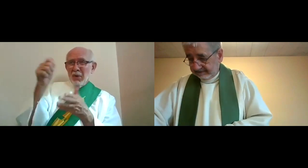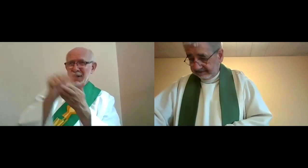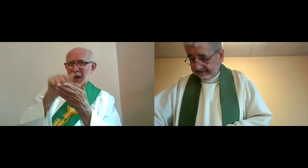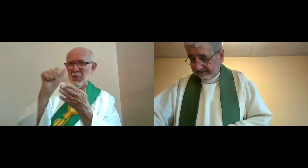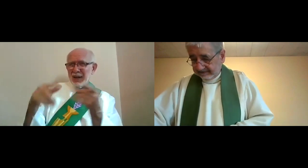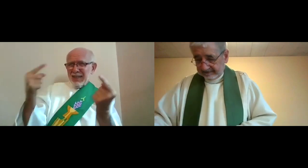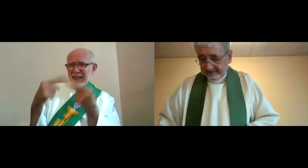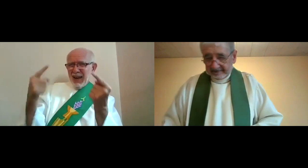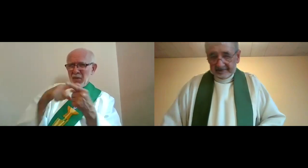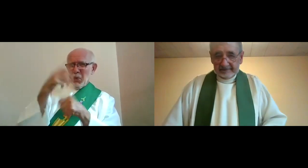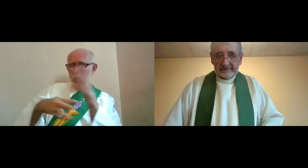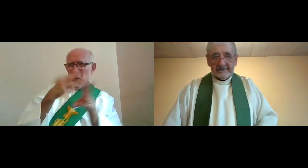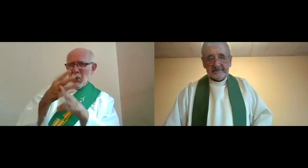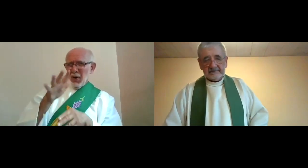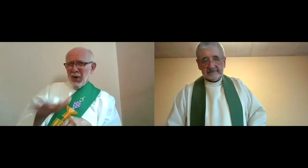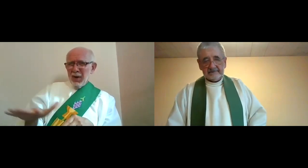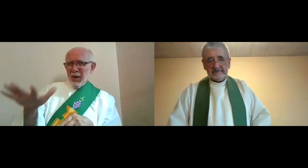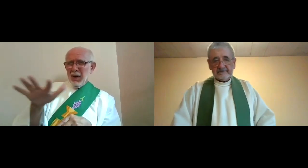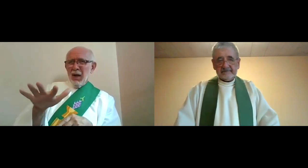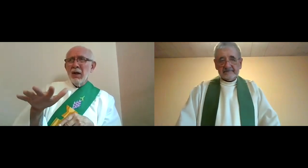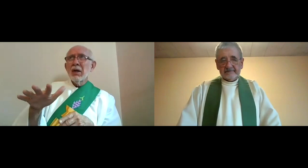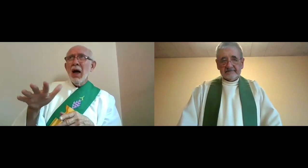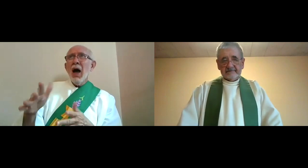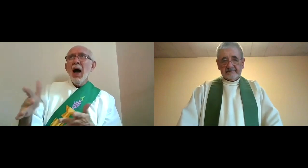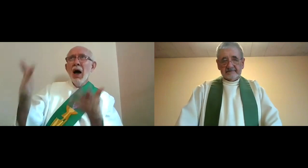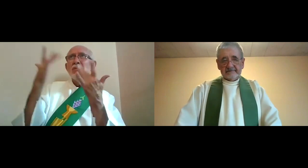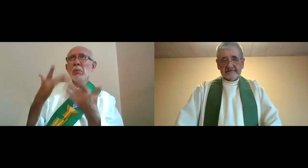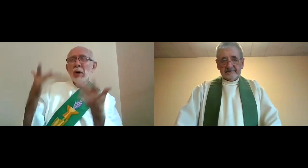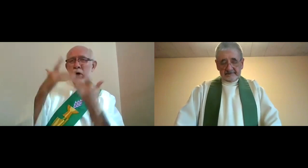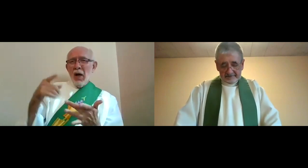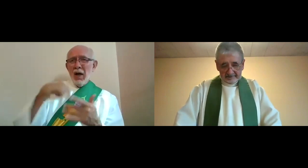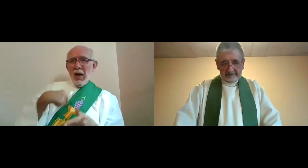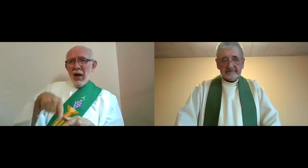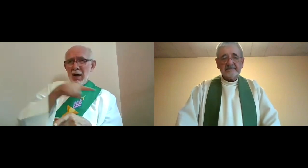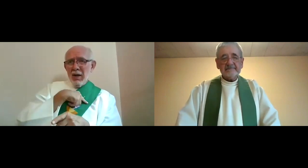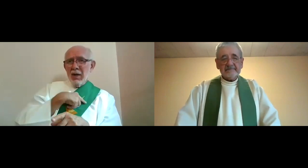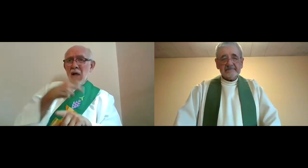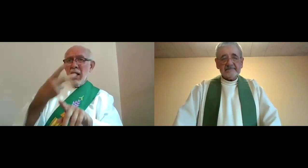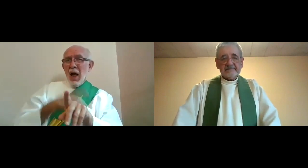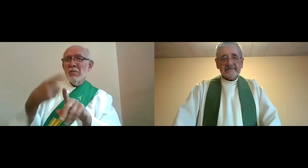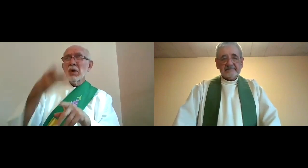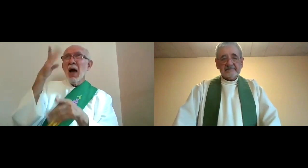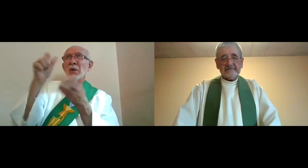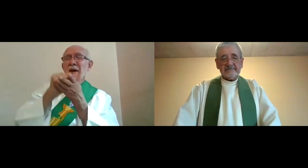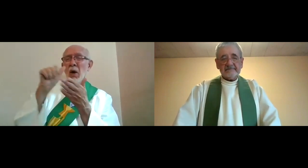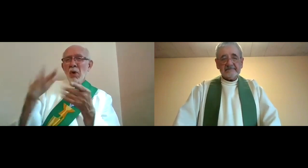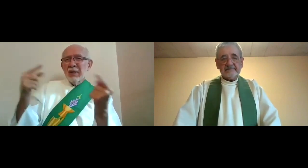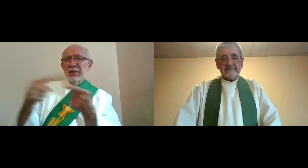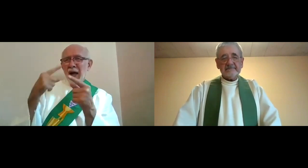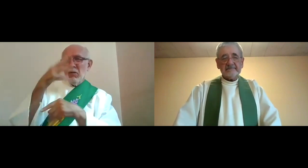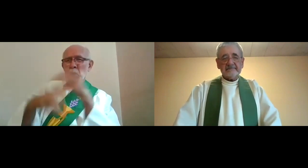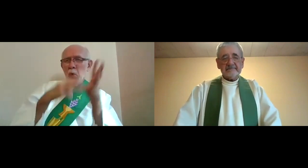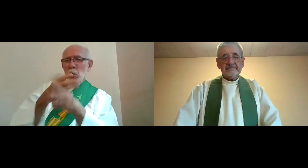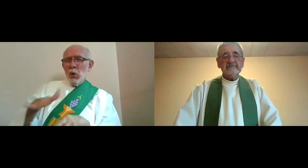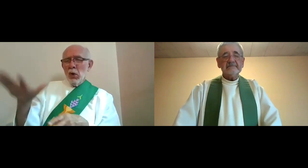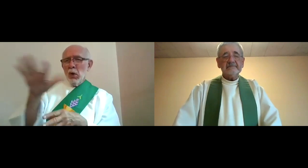Lamb of God, you take away the sins of the world. Have mercy on us. Lamb of God,